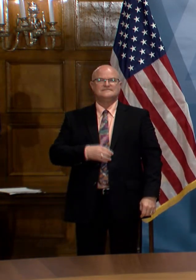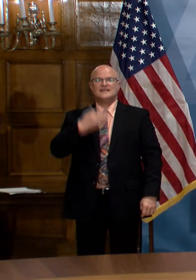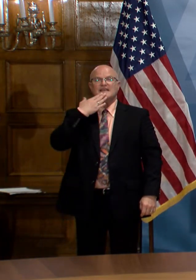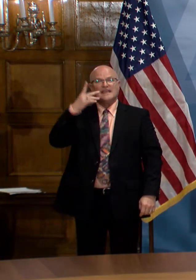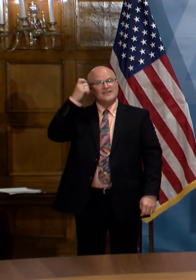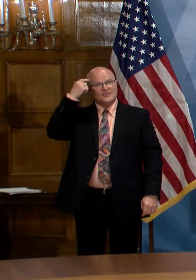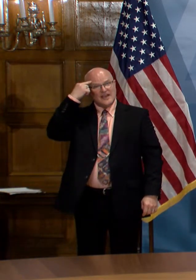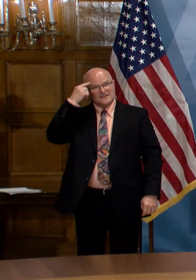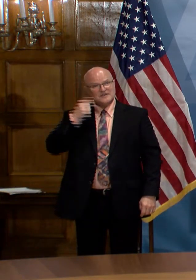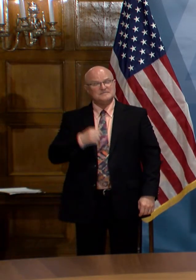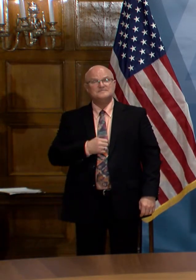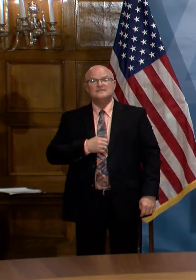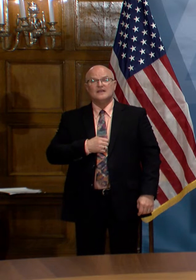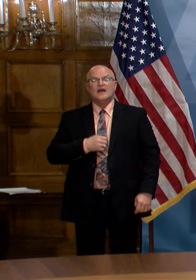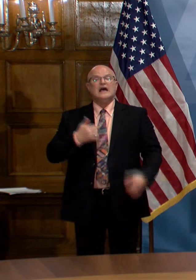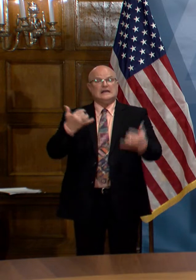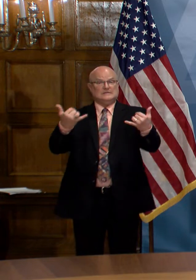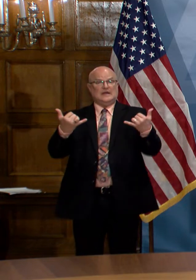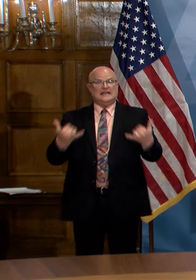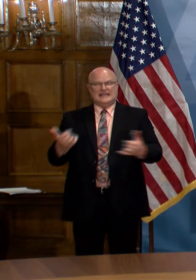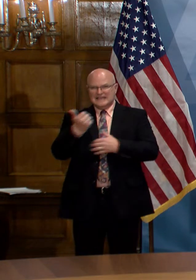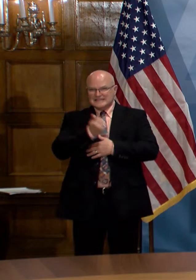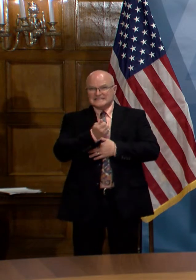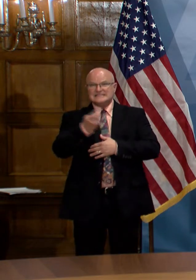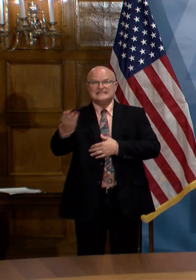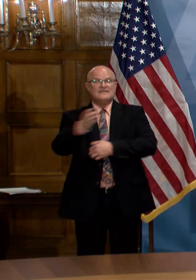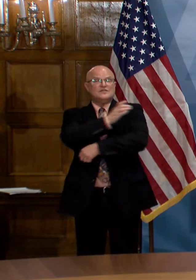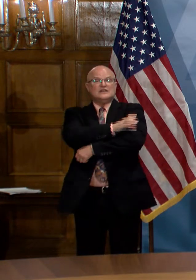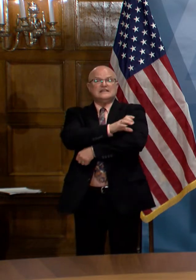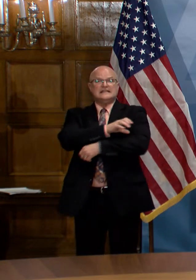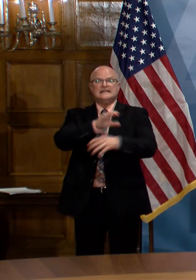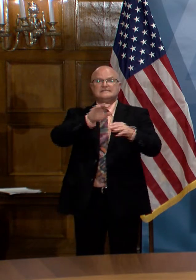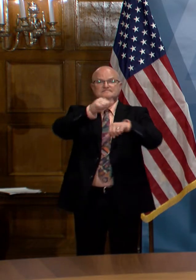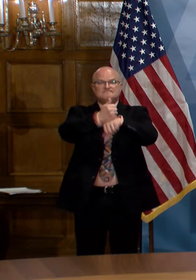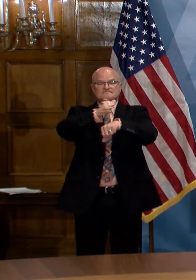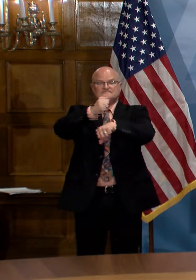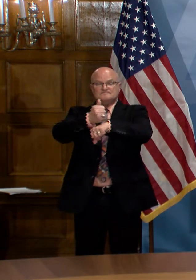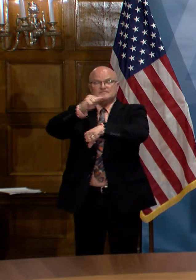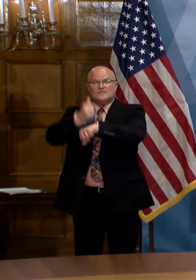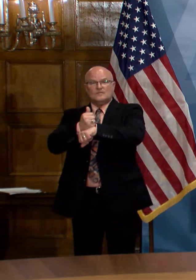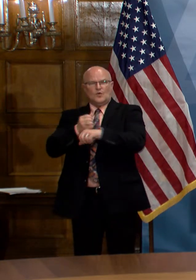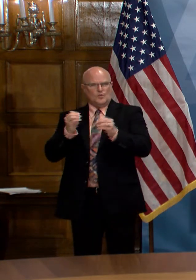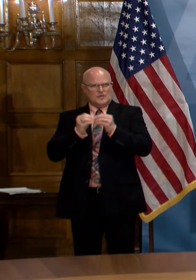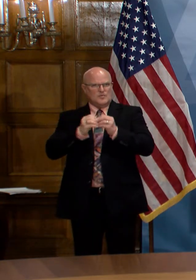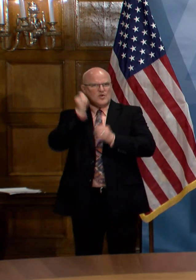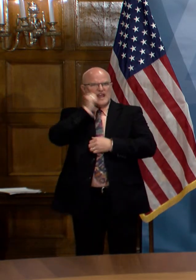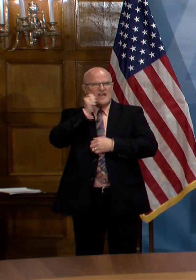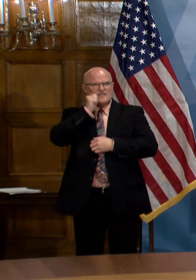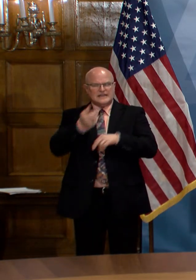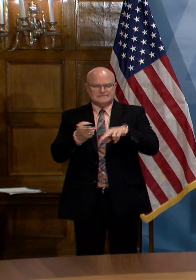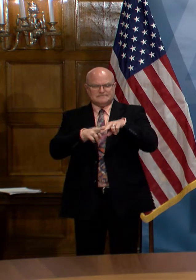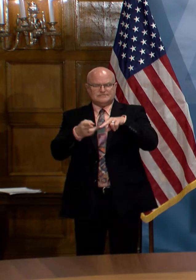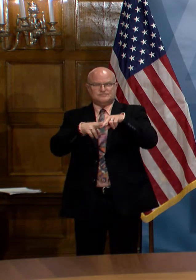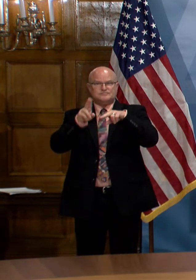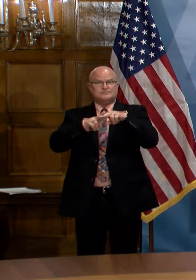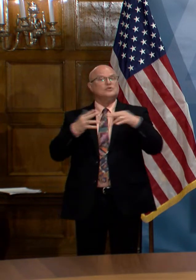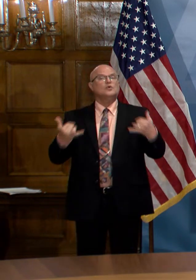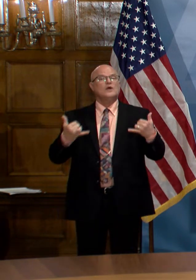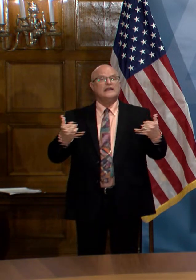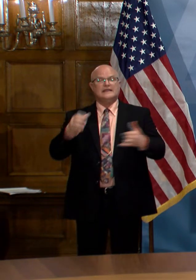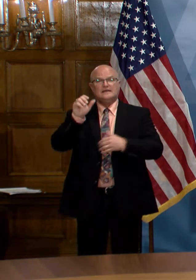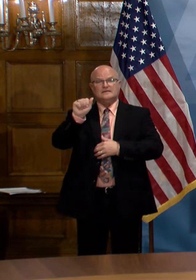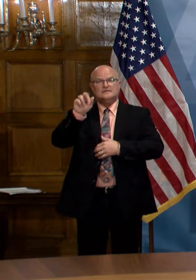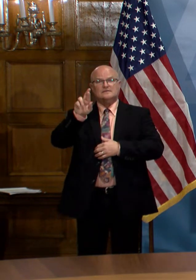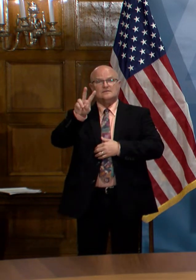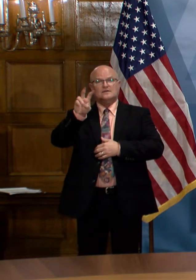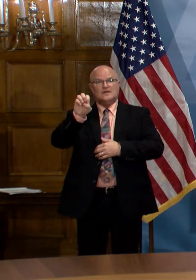Thank you, Governor. There are currently several clinics scheduled, with more being added every day. As an example, right now Arvest